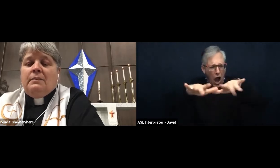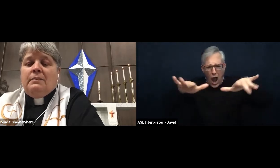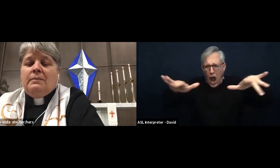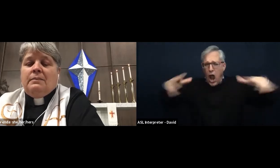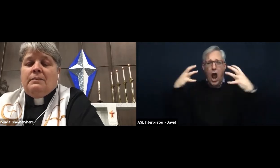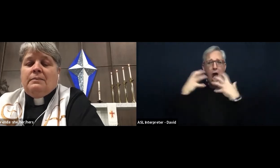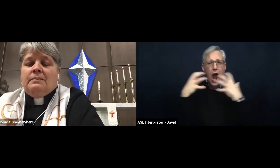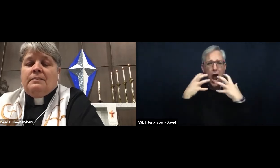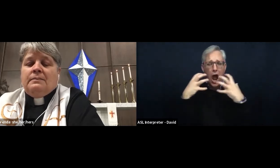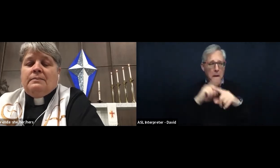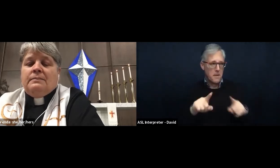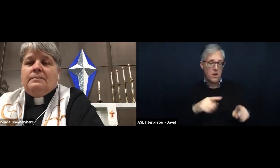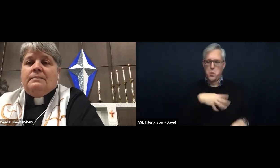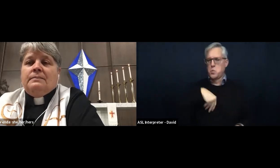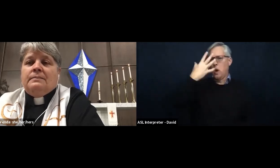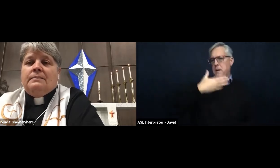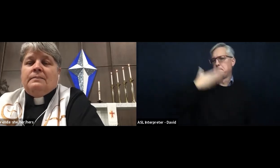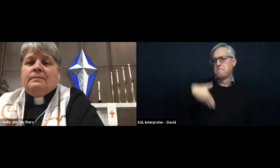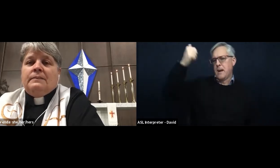them?